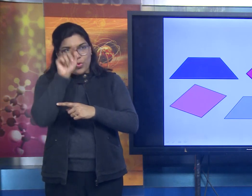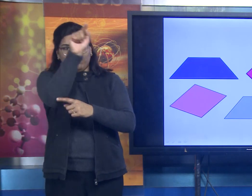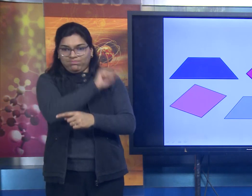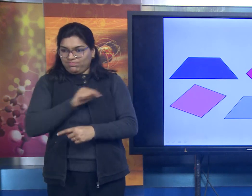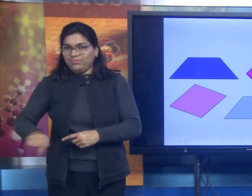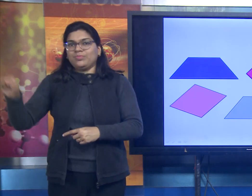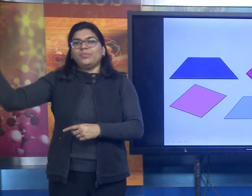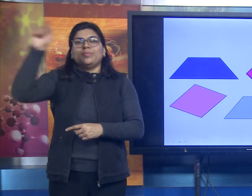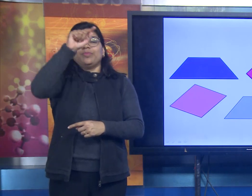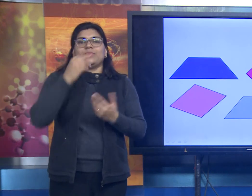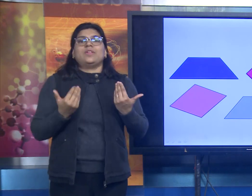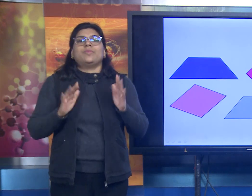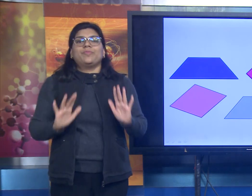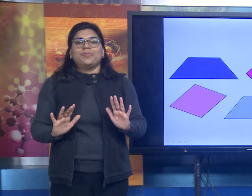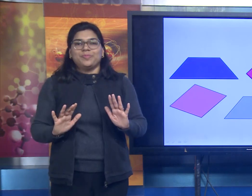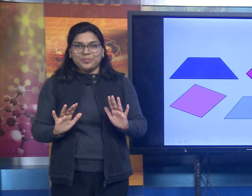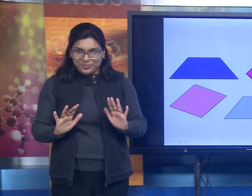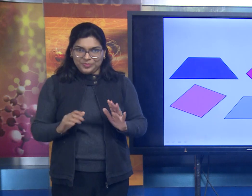are all called as polygons.